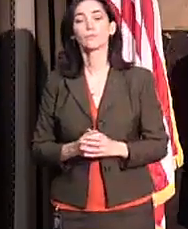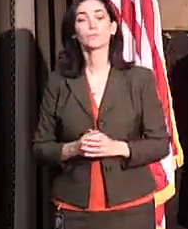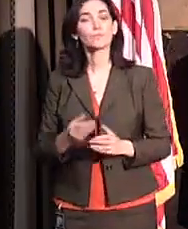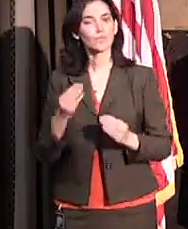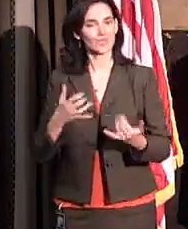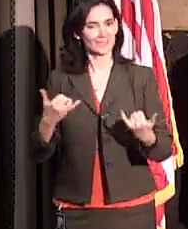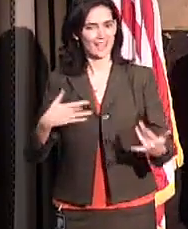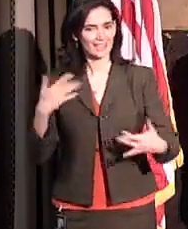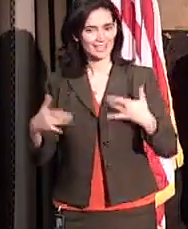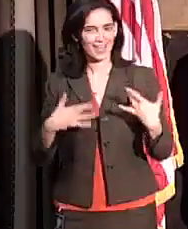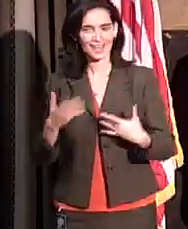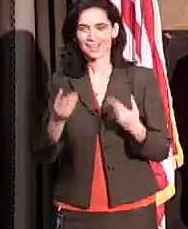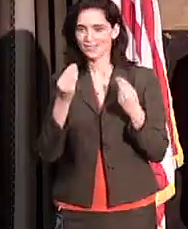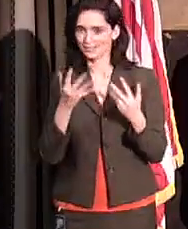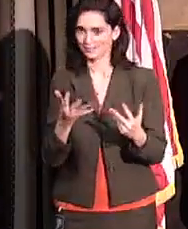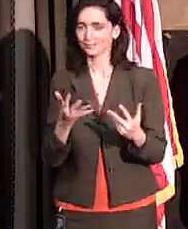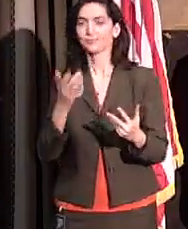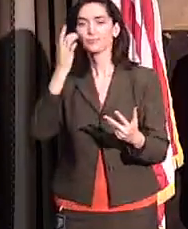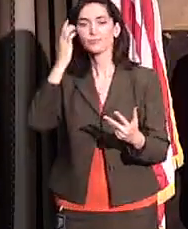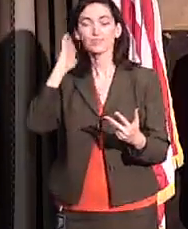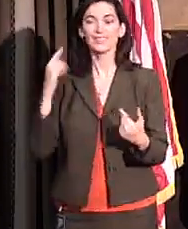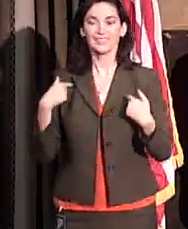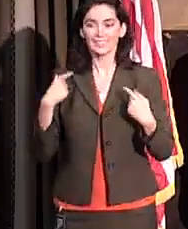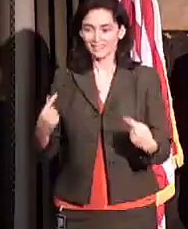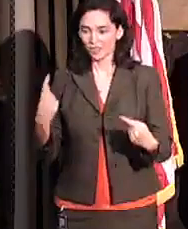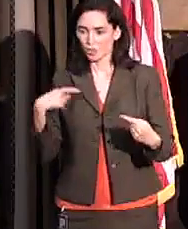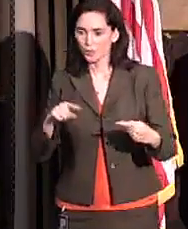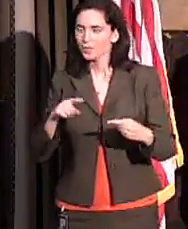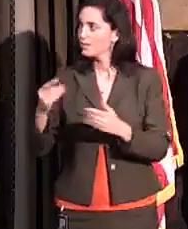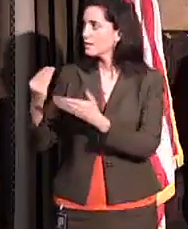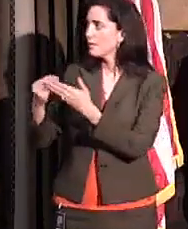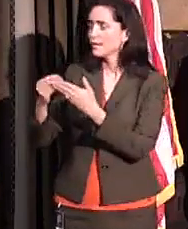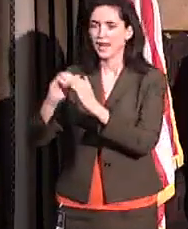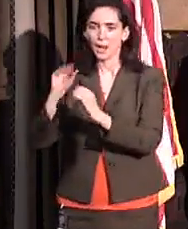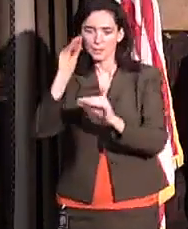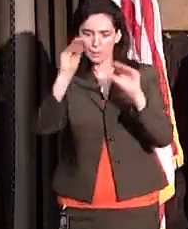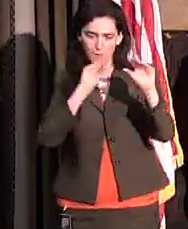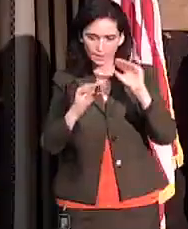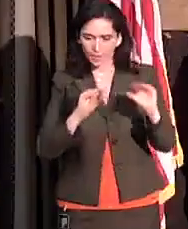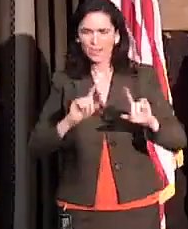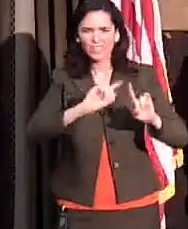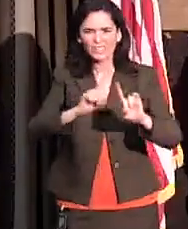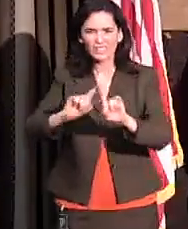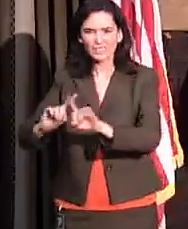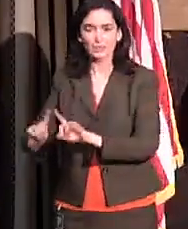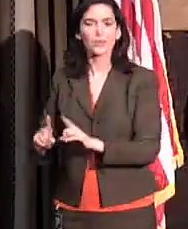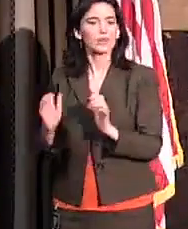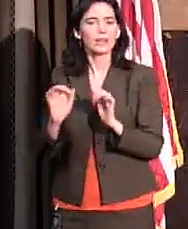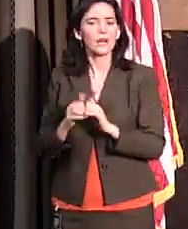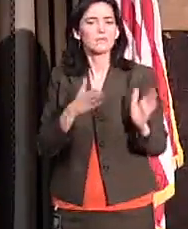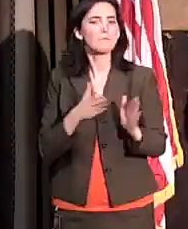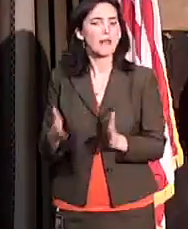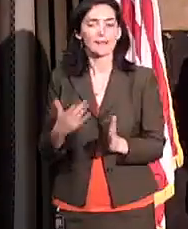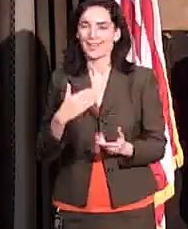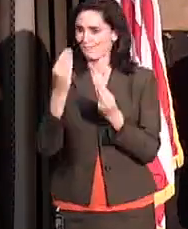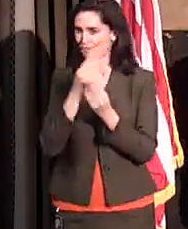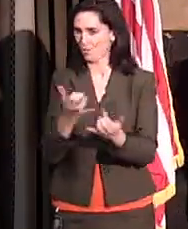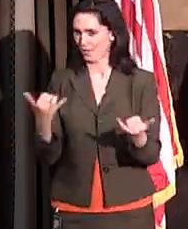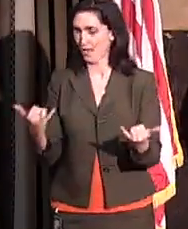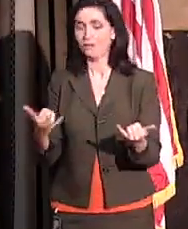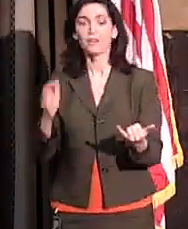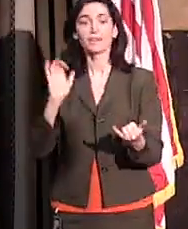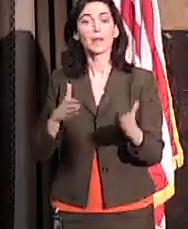share with you the proposals that we are making that will help Louisiana to recover from the COVID-19 pandemic and